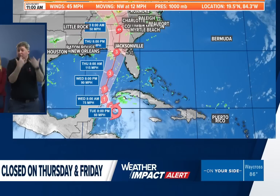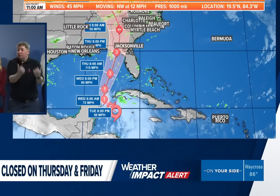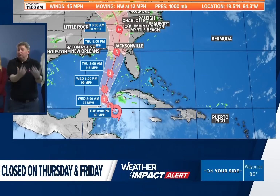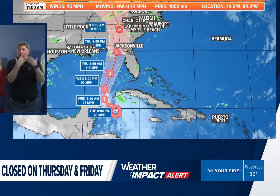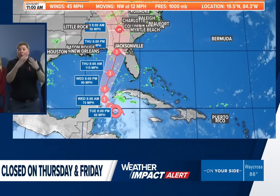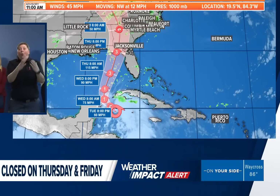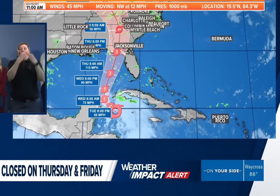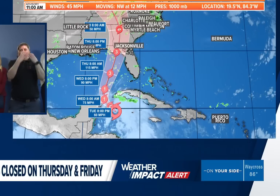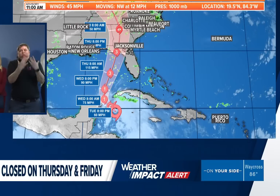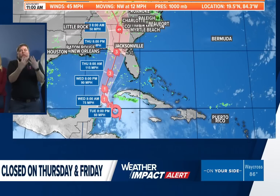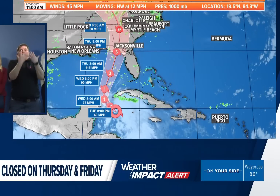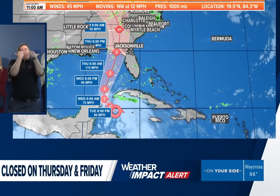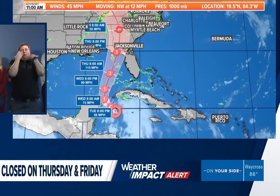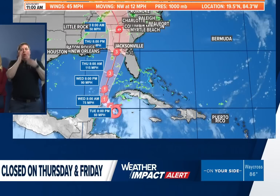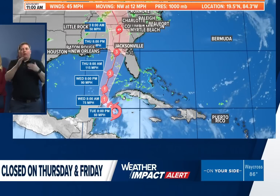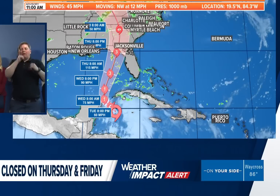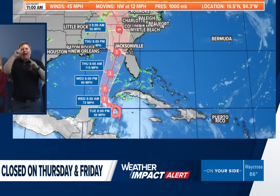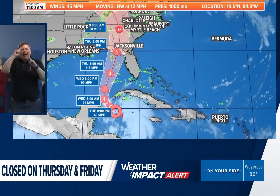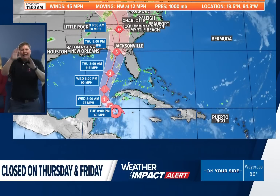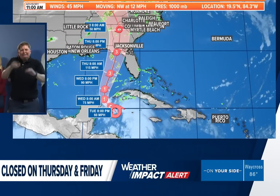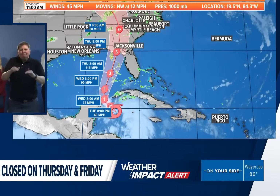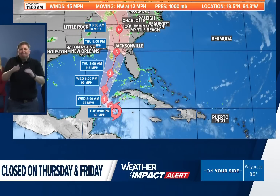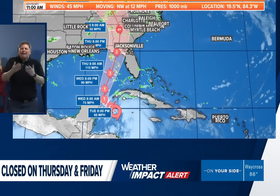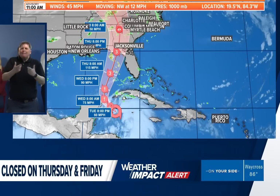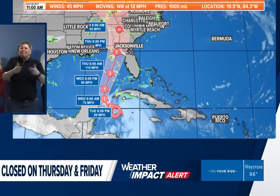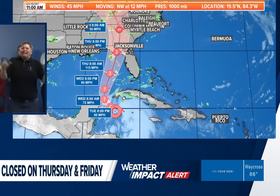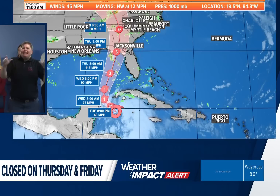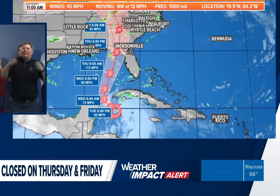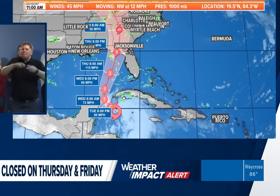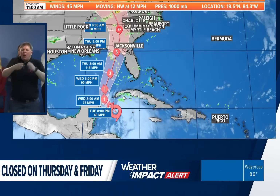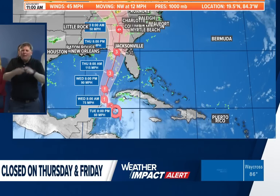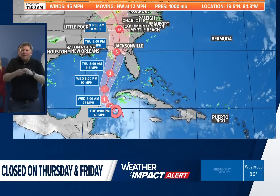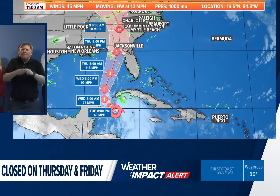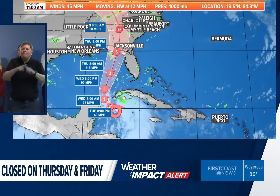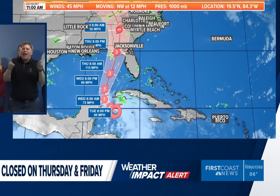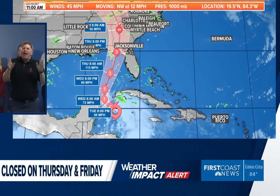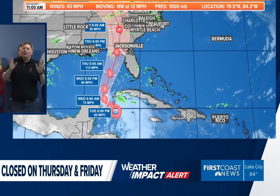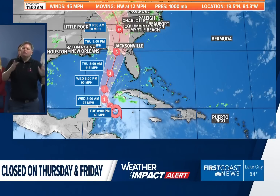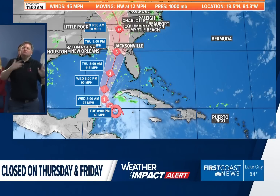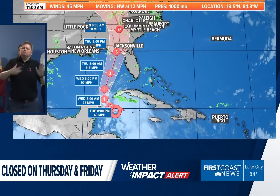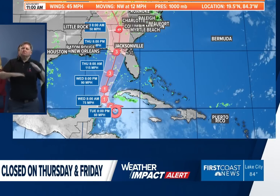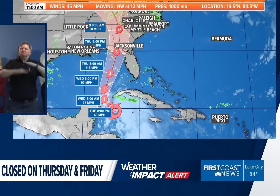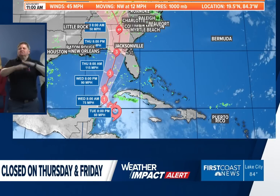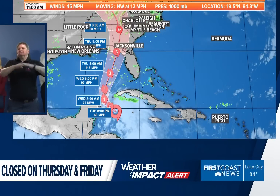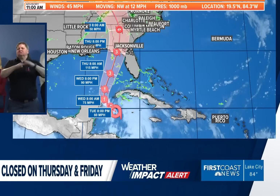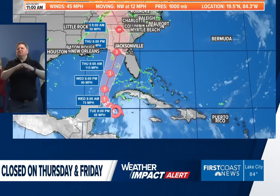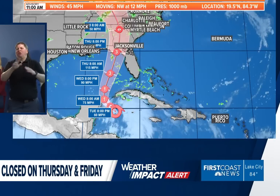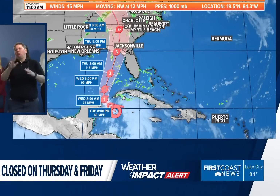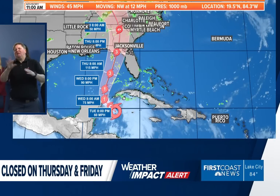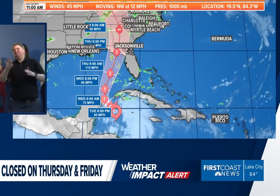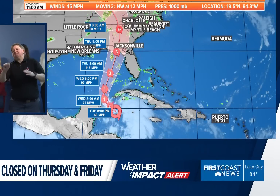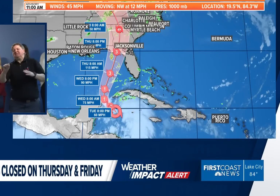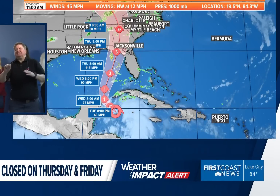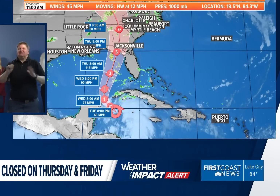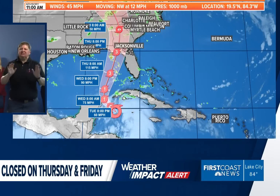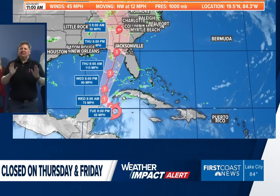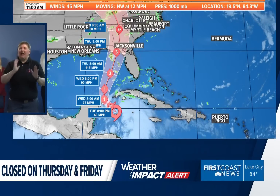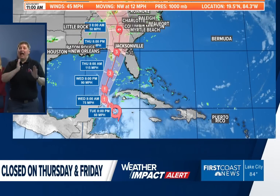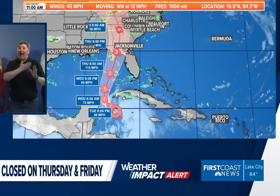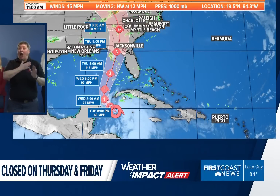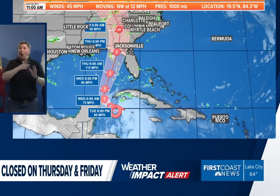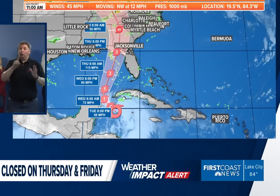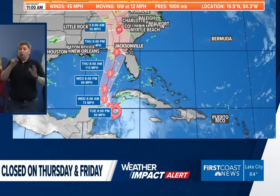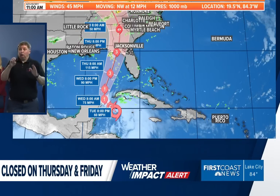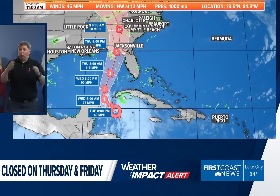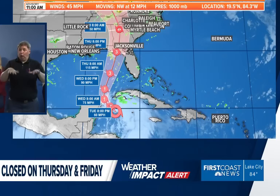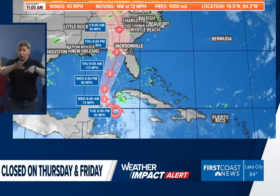coastal locations. Generally inundation up to 3 feet. So our dune line is very well structured, so